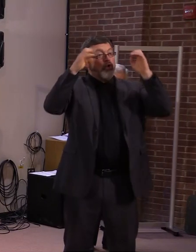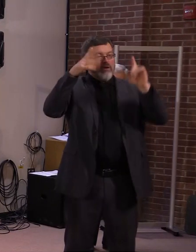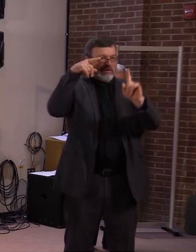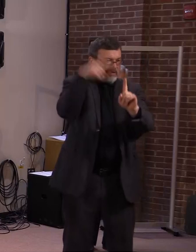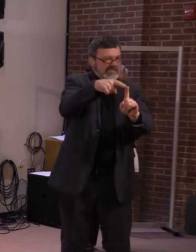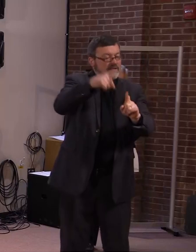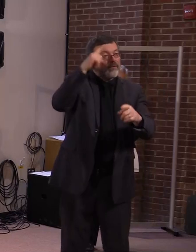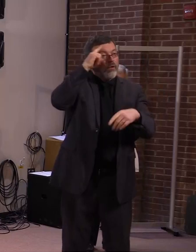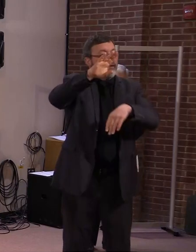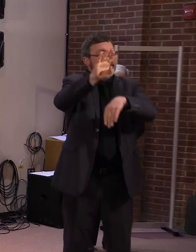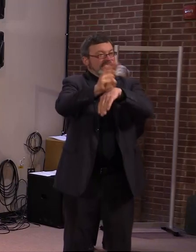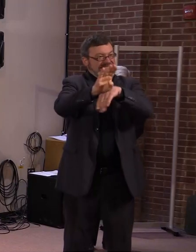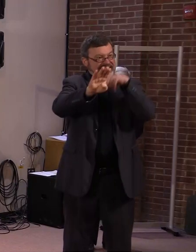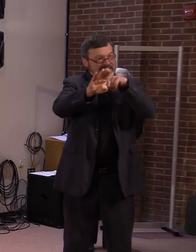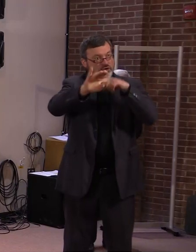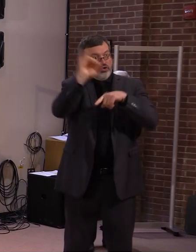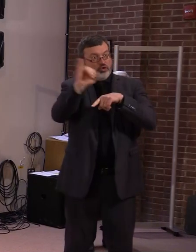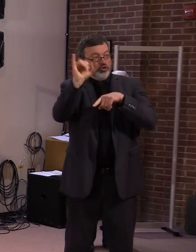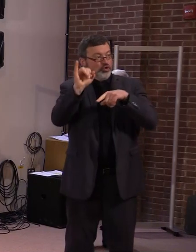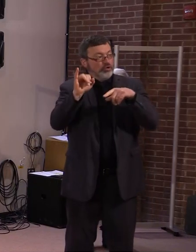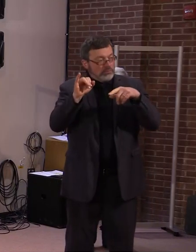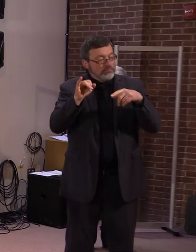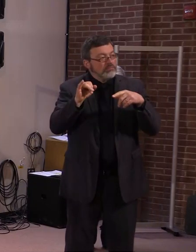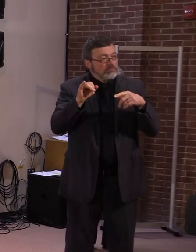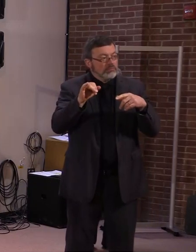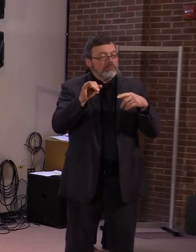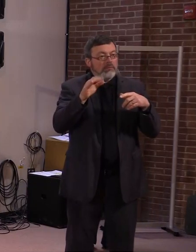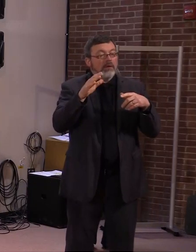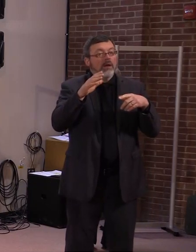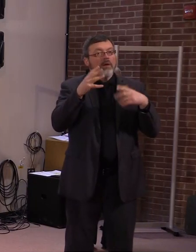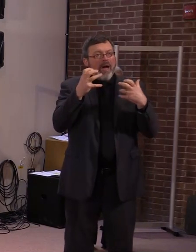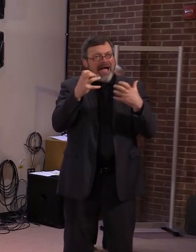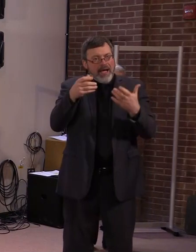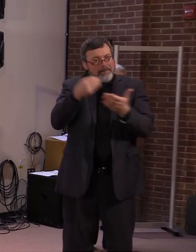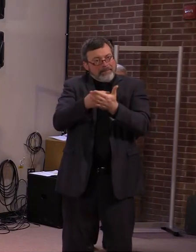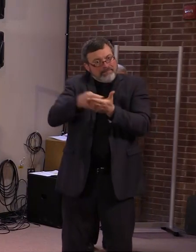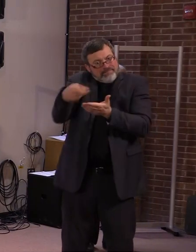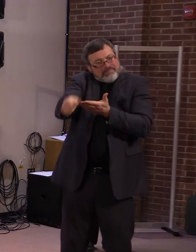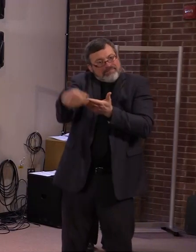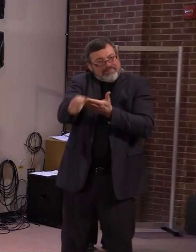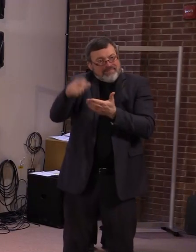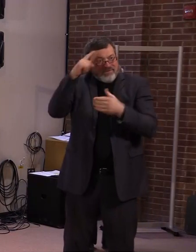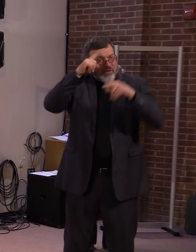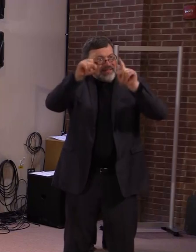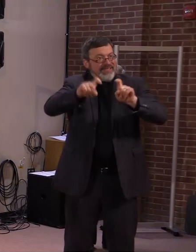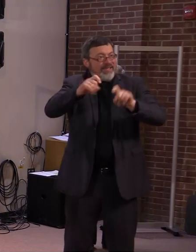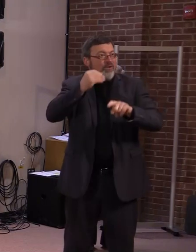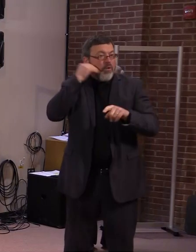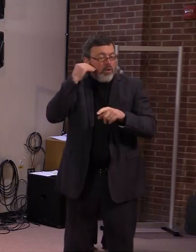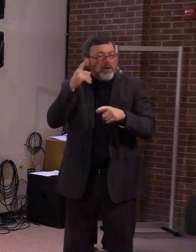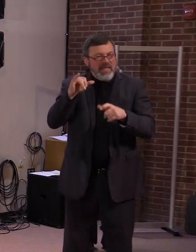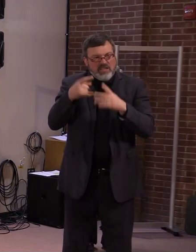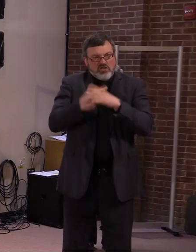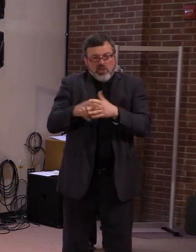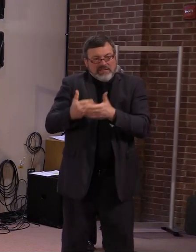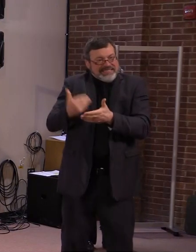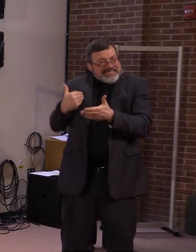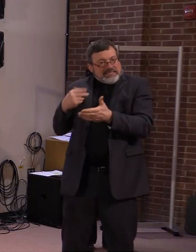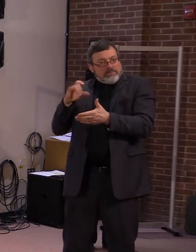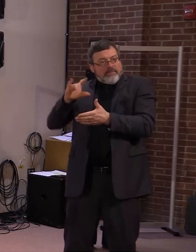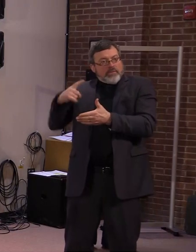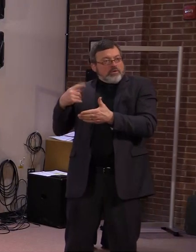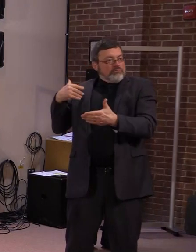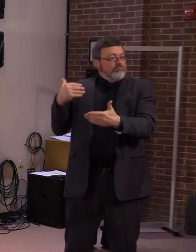1. Once the emergency rule is in place, those with commercial insurance will be able to get